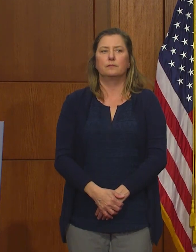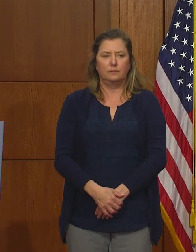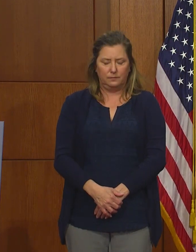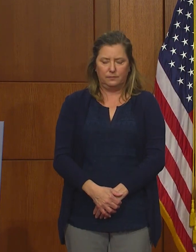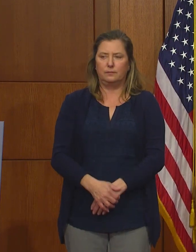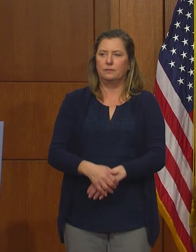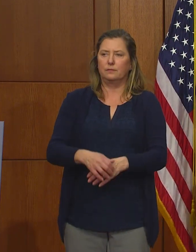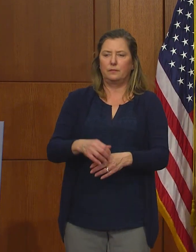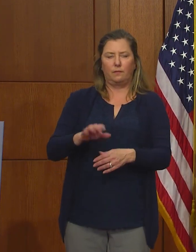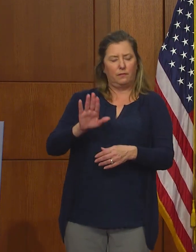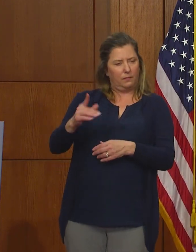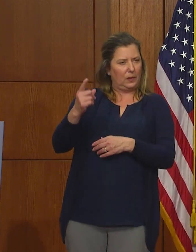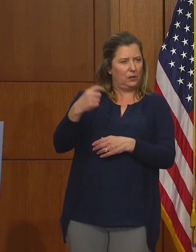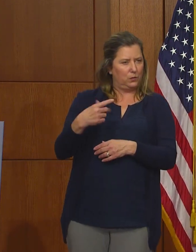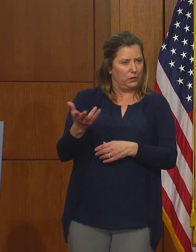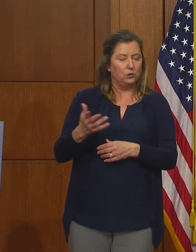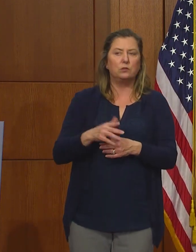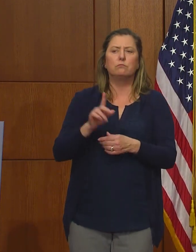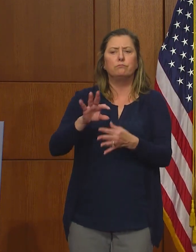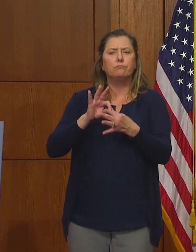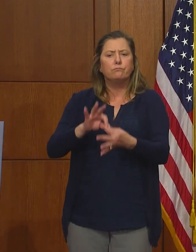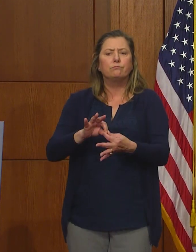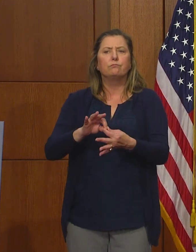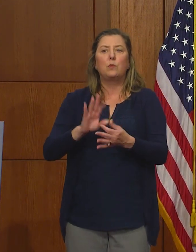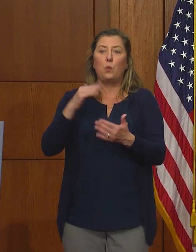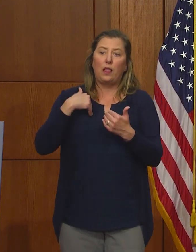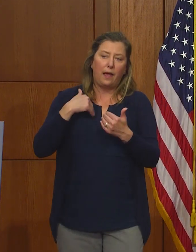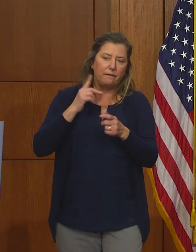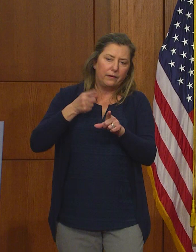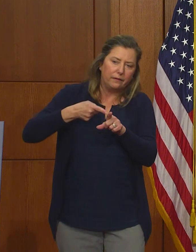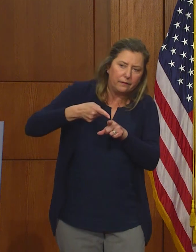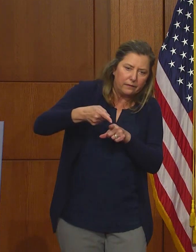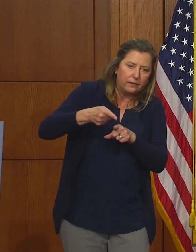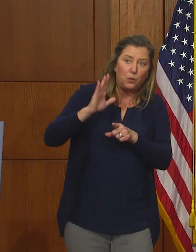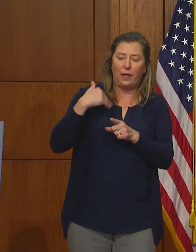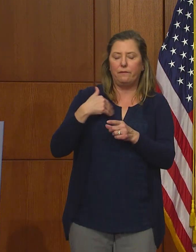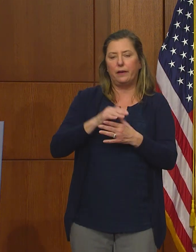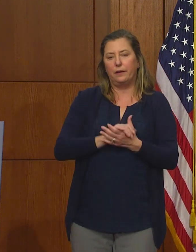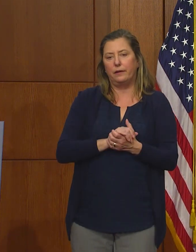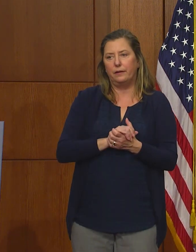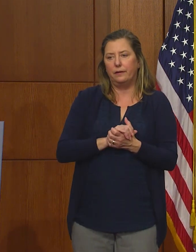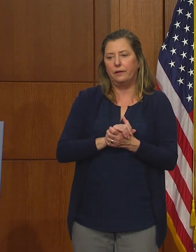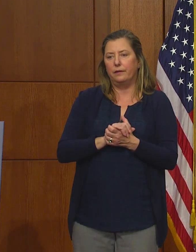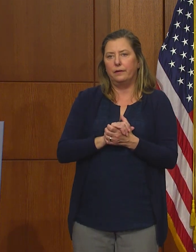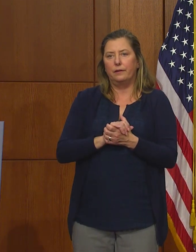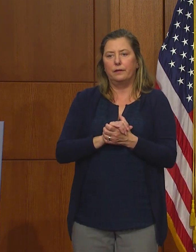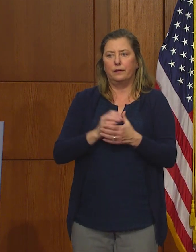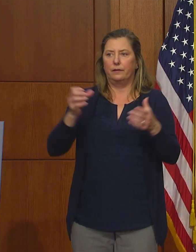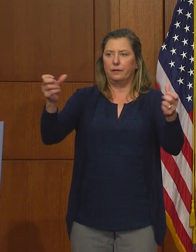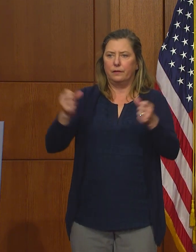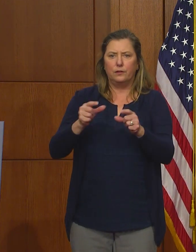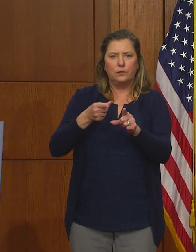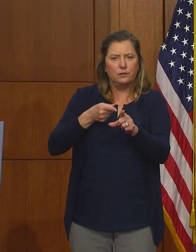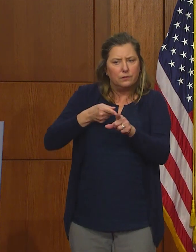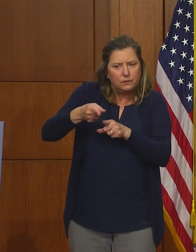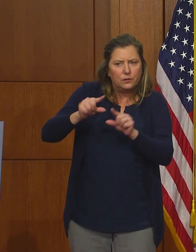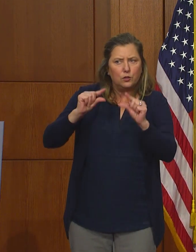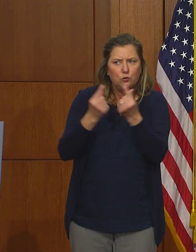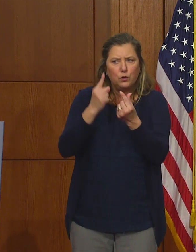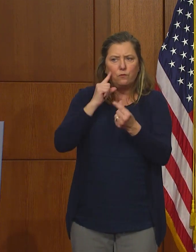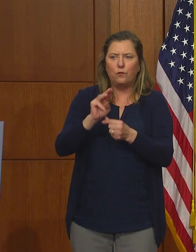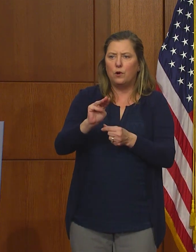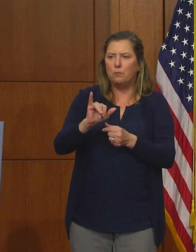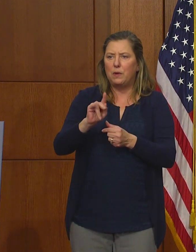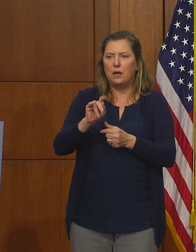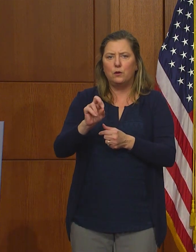So to restate the question is around, is there going to be any is there going to be a specific group to address minority businesses and the concerns